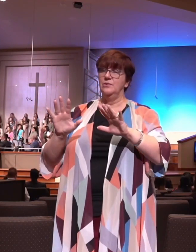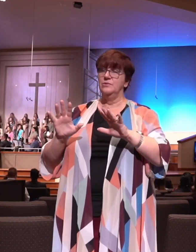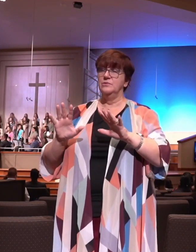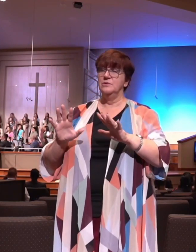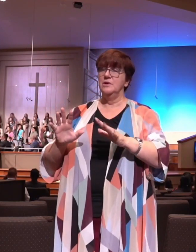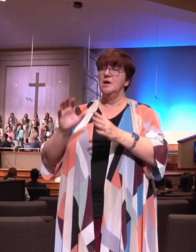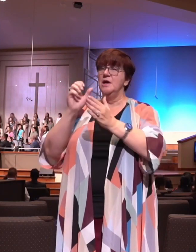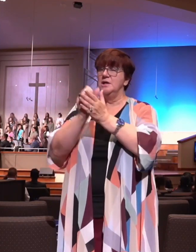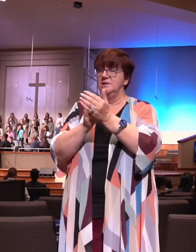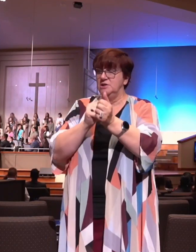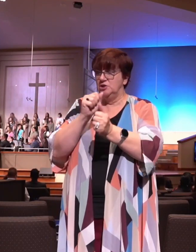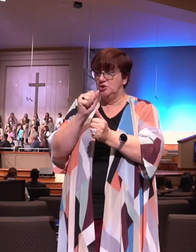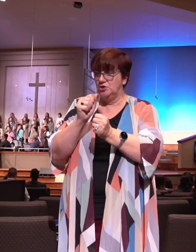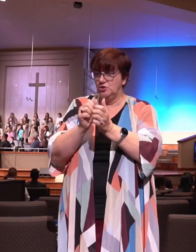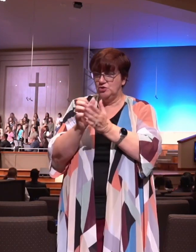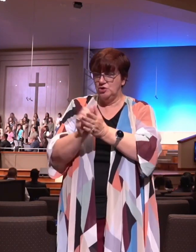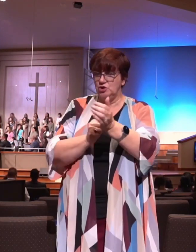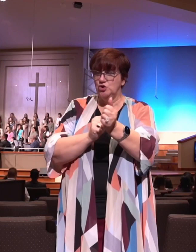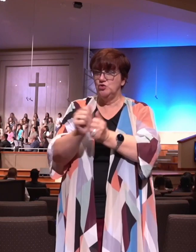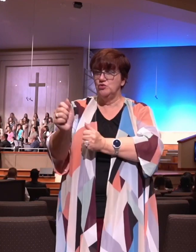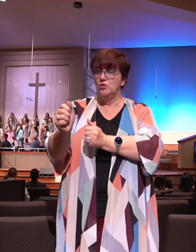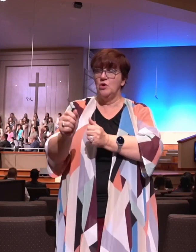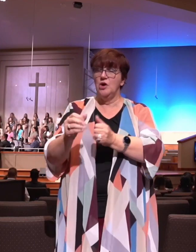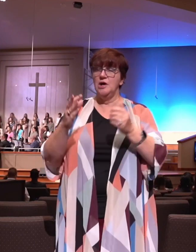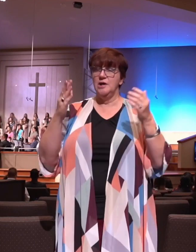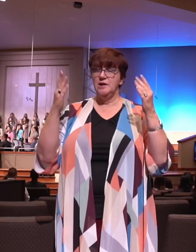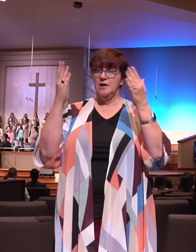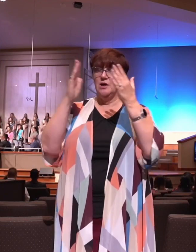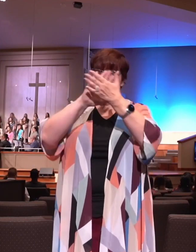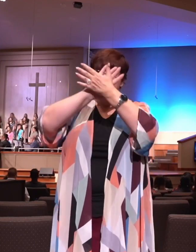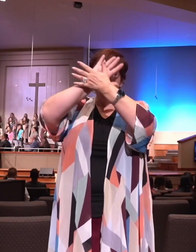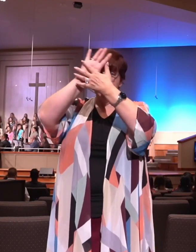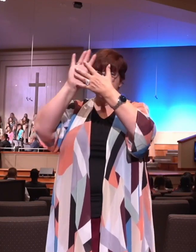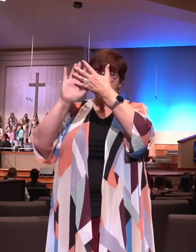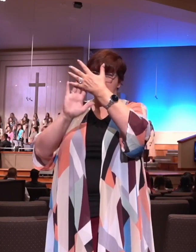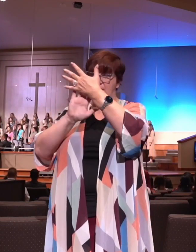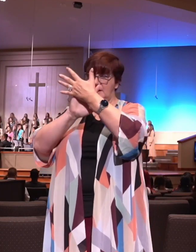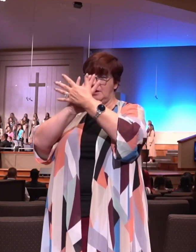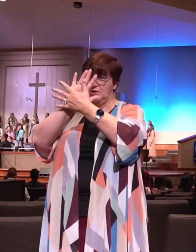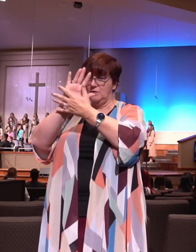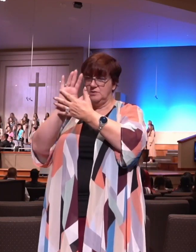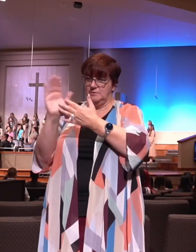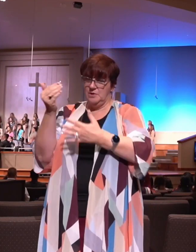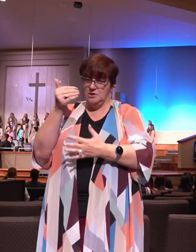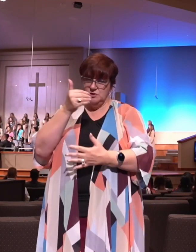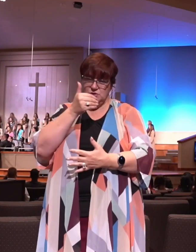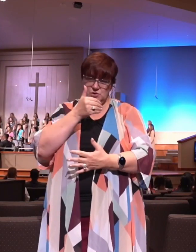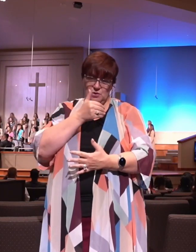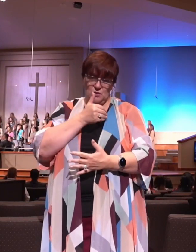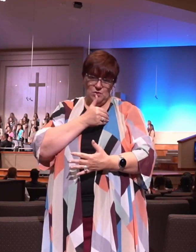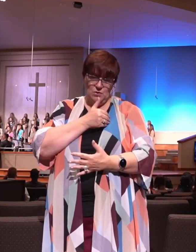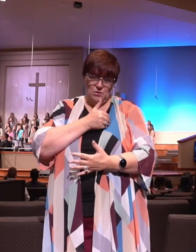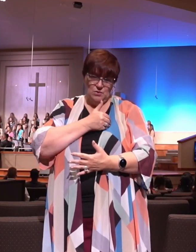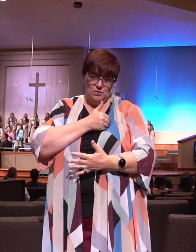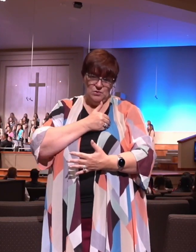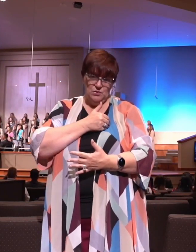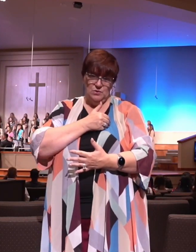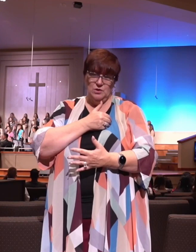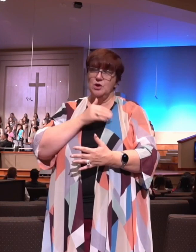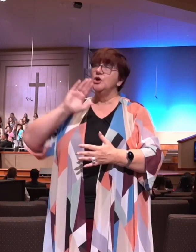of my soul. The work is finished,